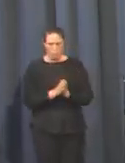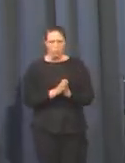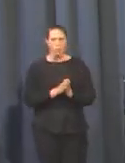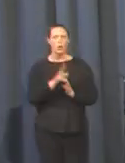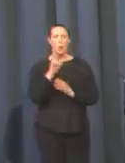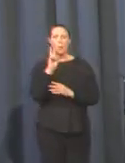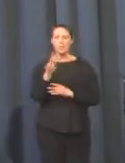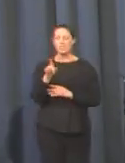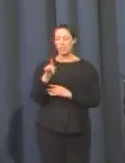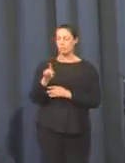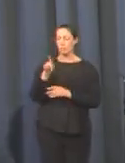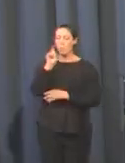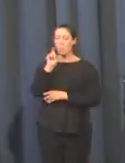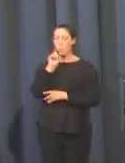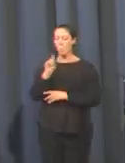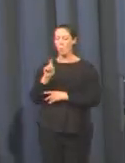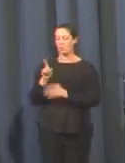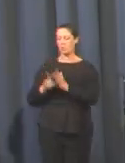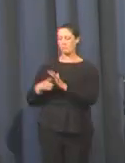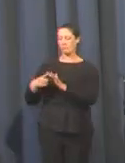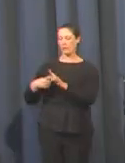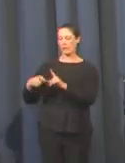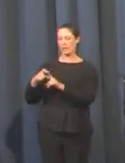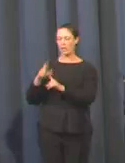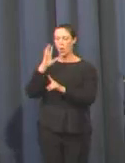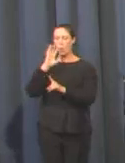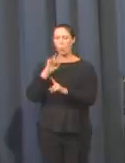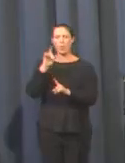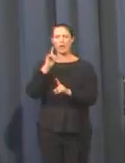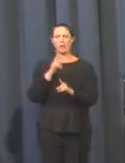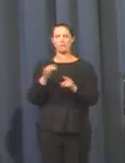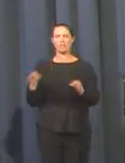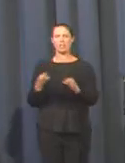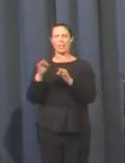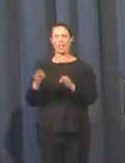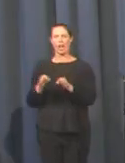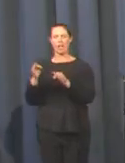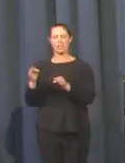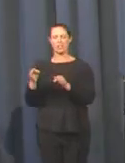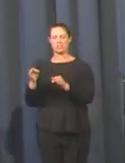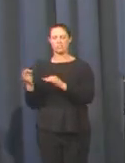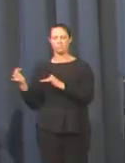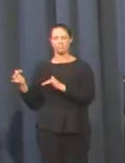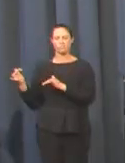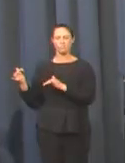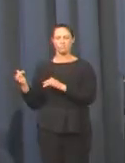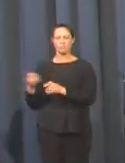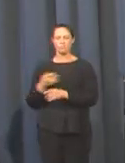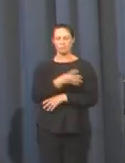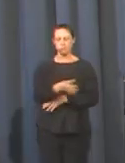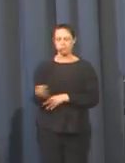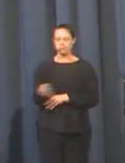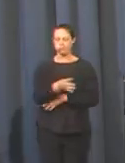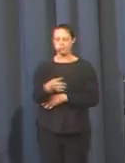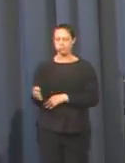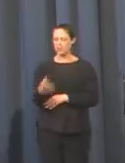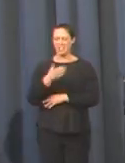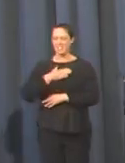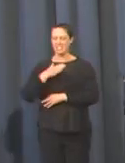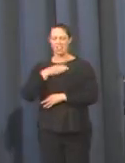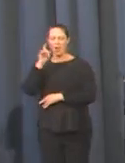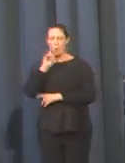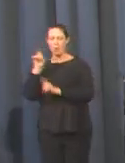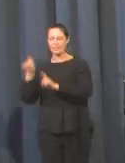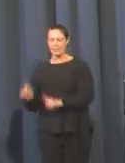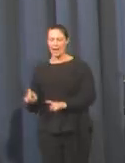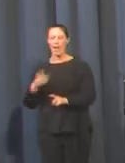water, it doesn't actually, when you put it in your garden, it doesn't actually like being in the water. It'd rather stick to the soil and blend up